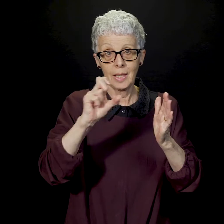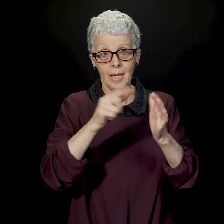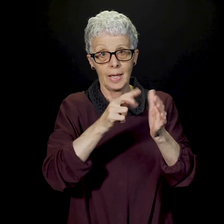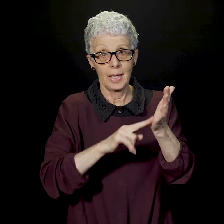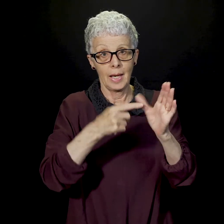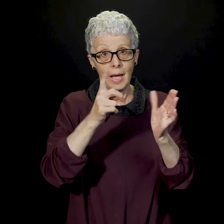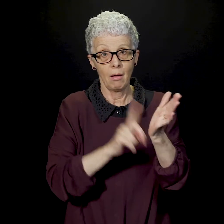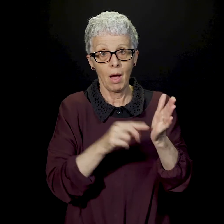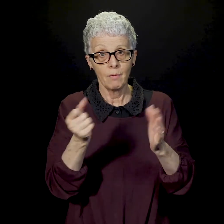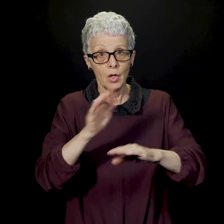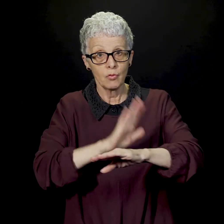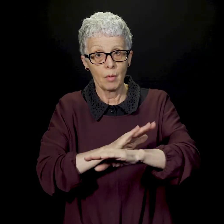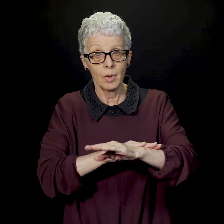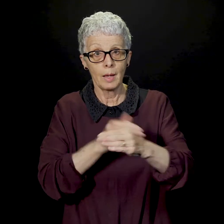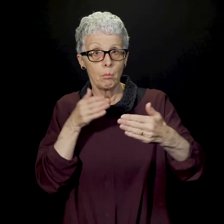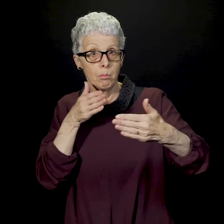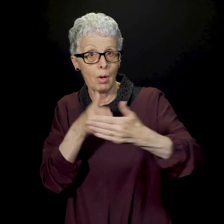man, big consequences.